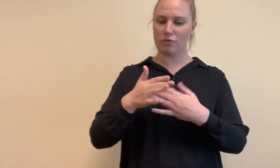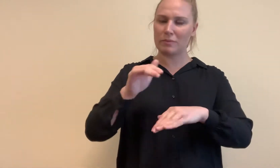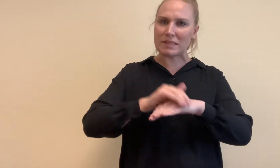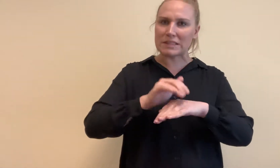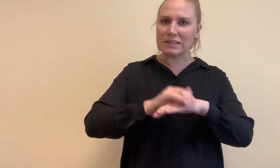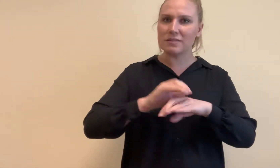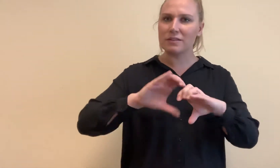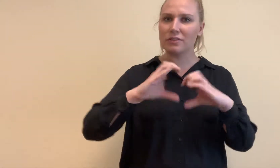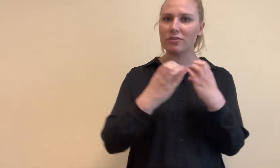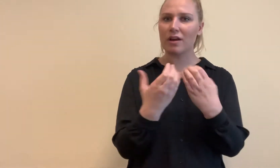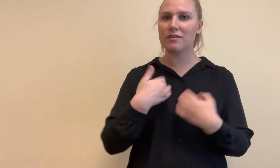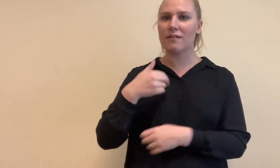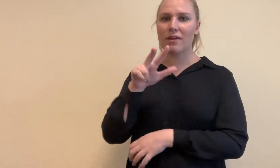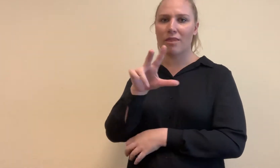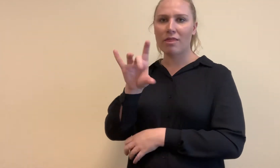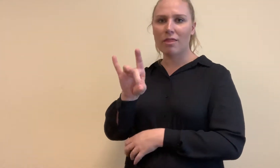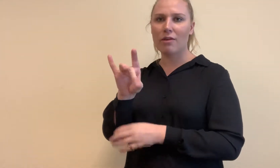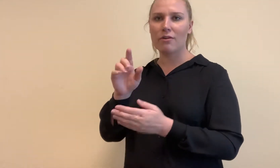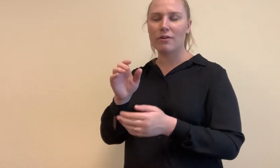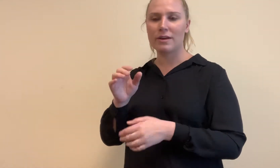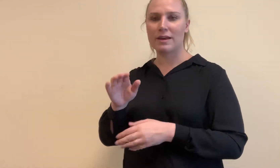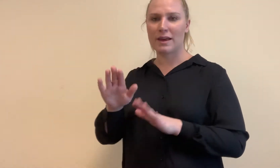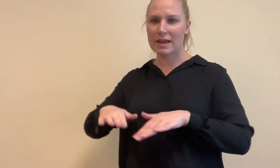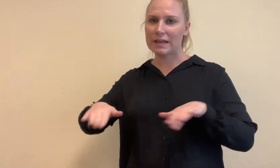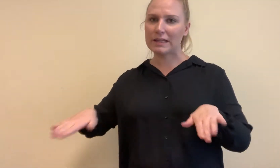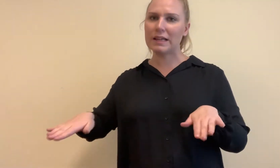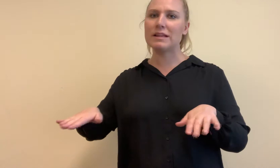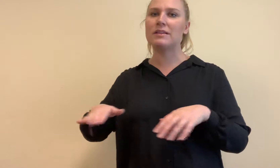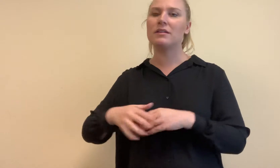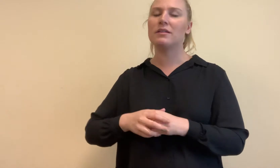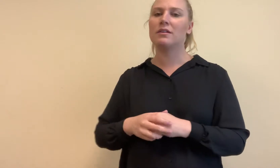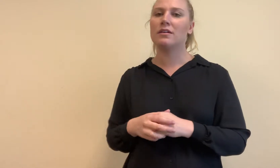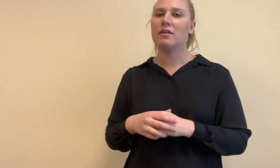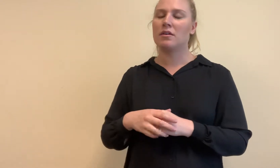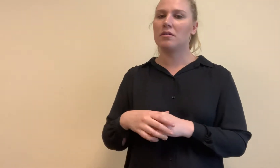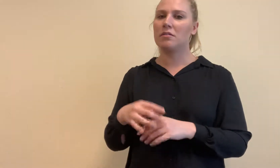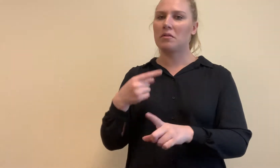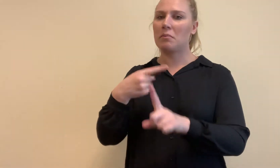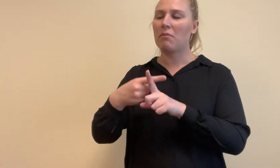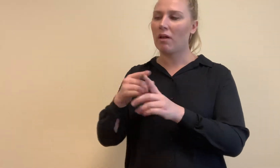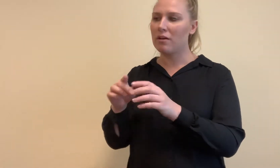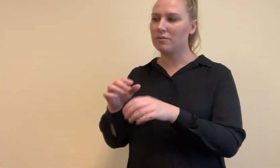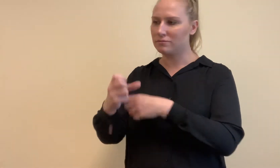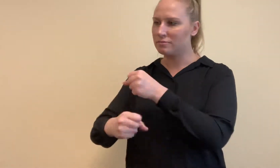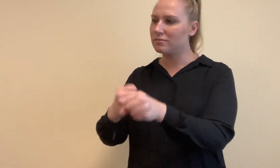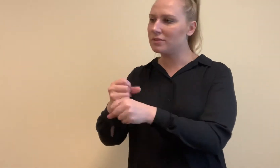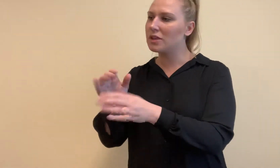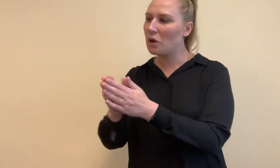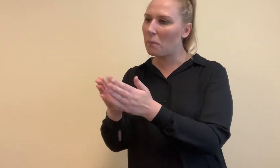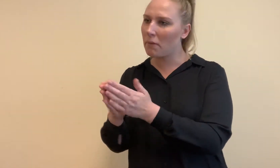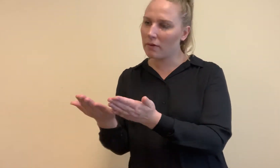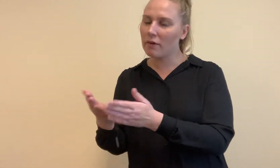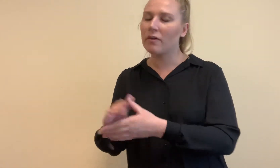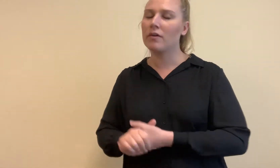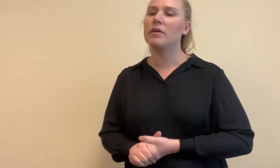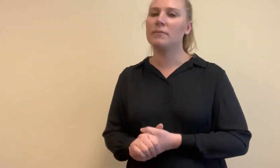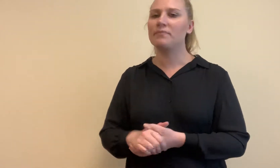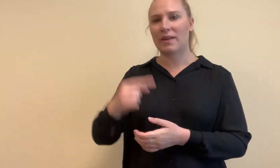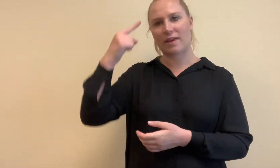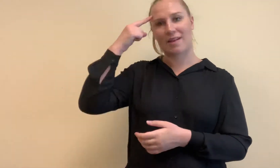38 kids in her freshman English class and with her yearbook. And I just think that's really a